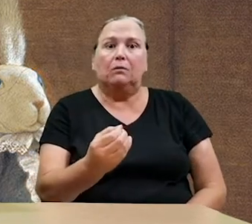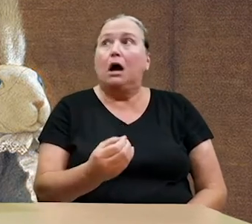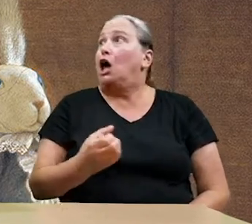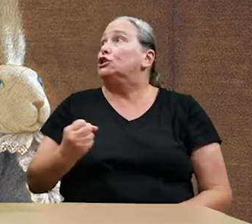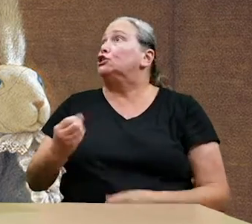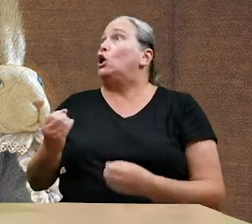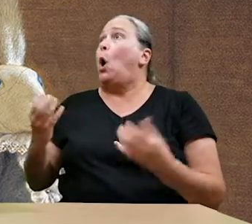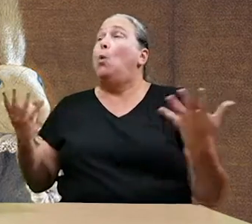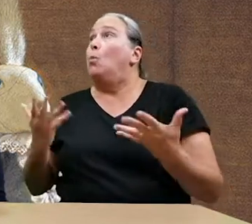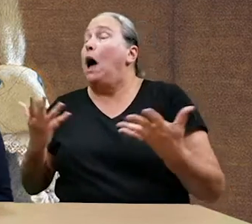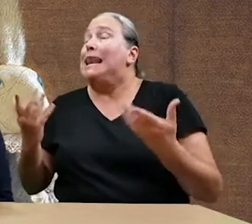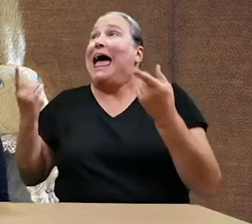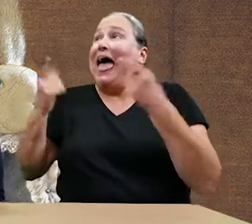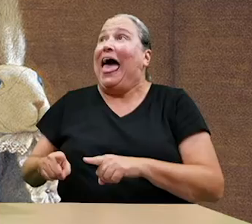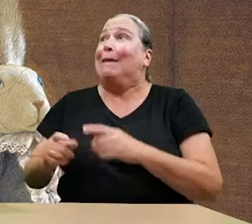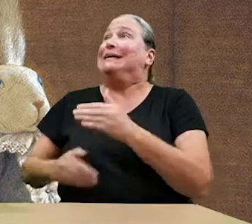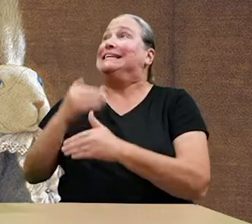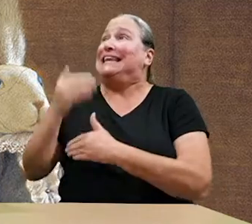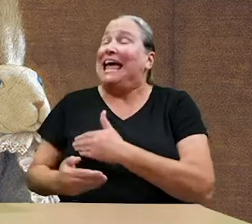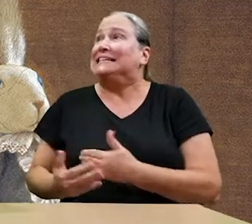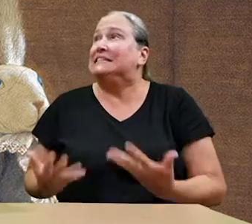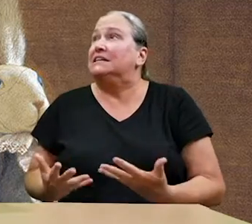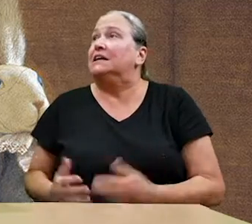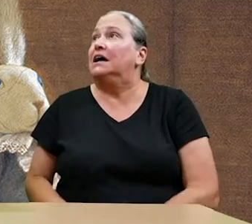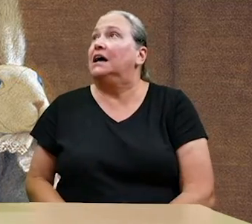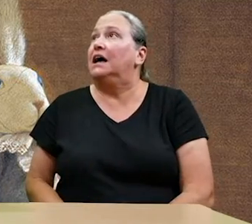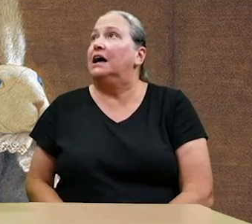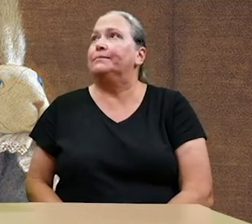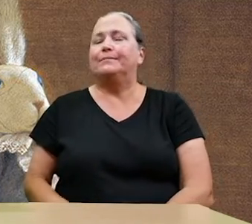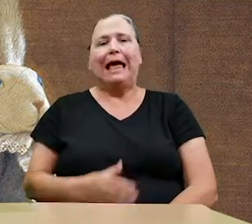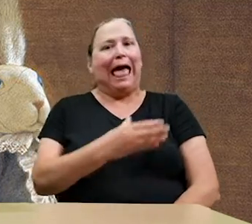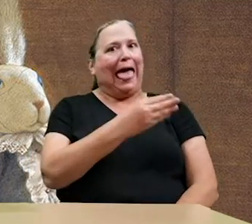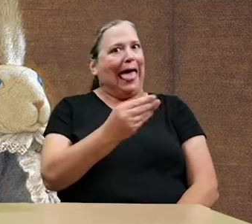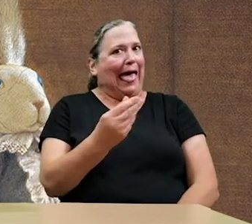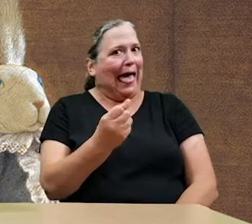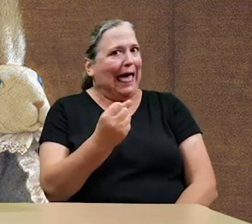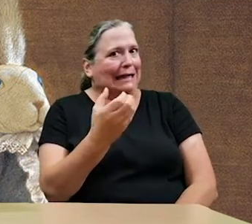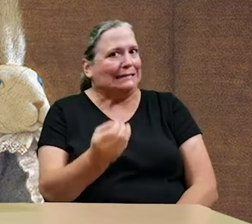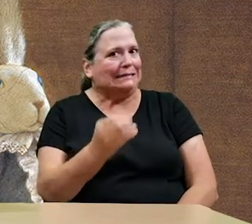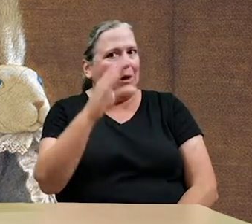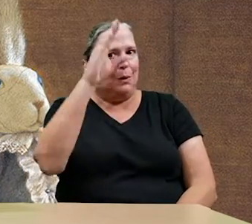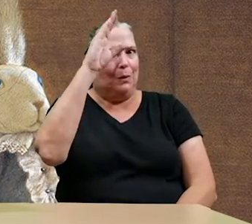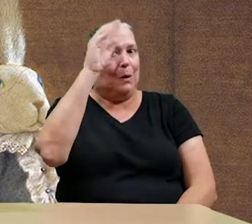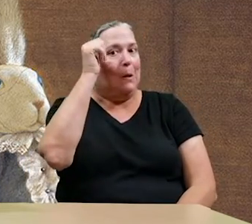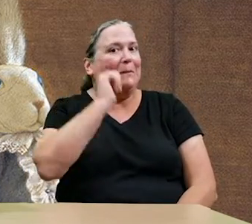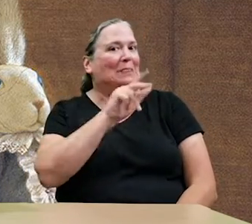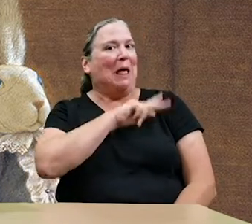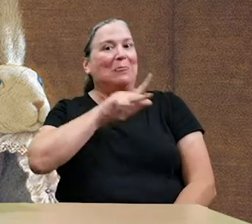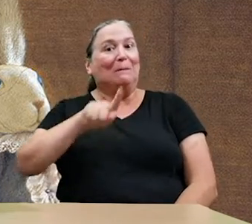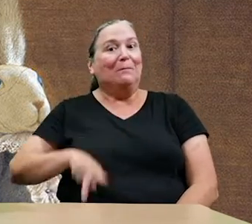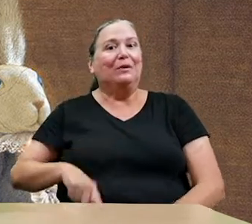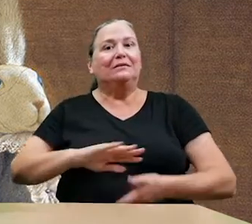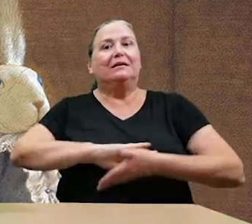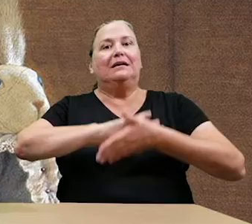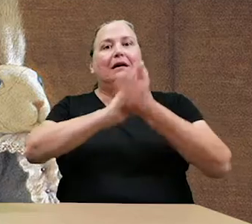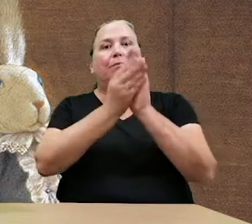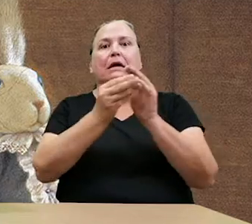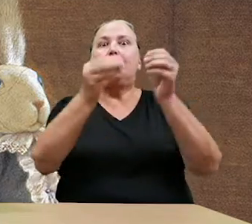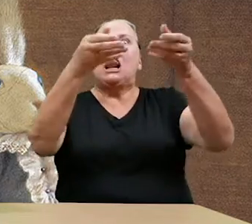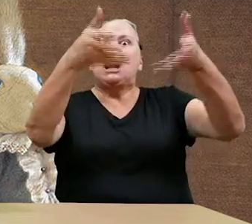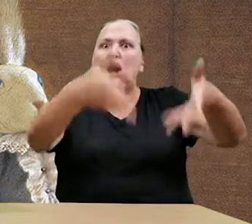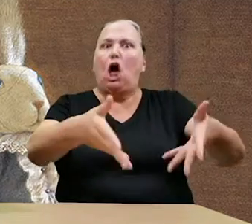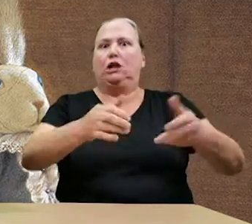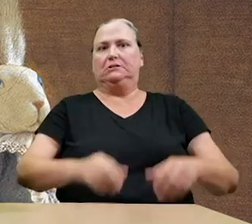Said Abilene. What happened then? And so the princess became lost in